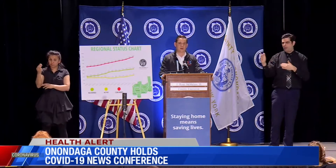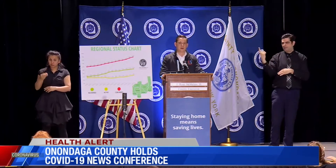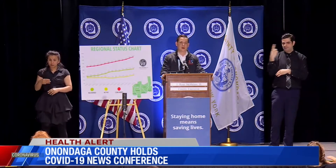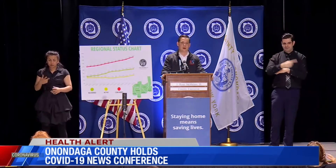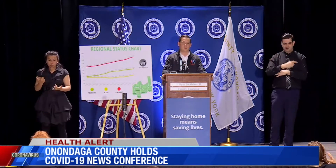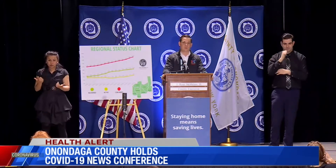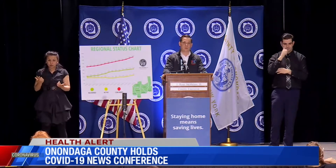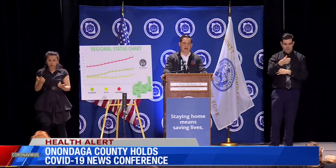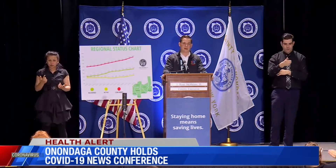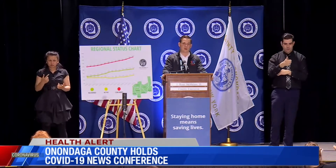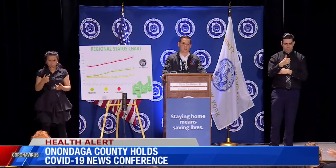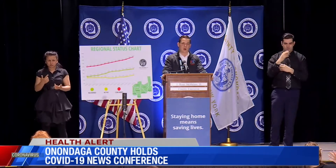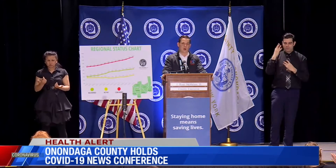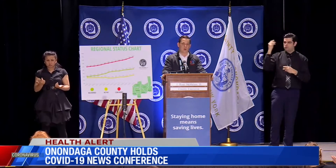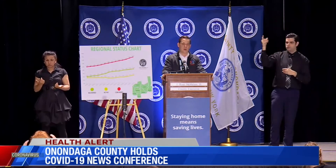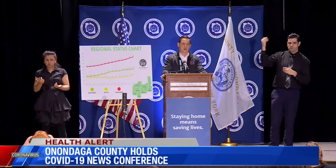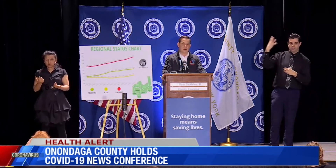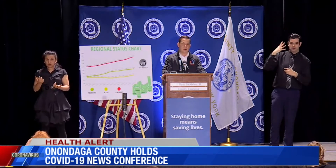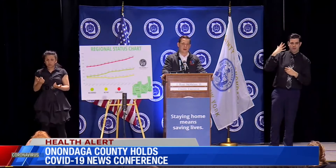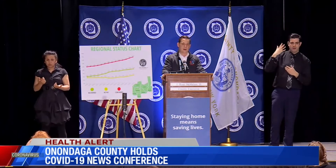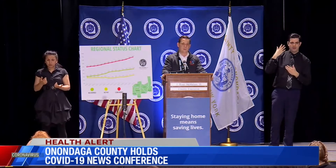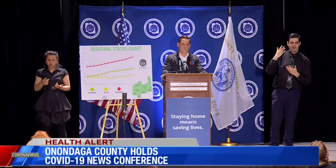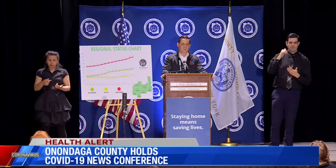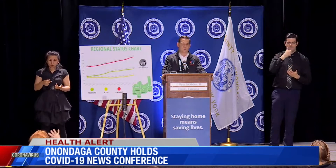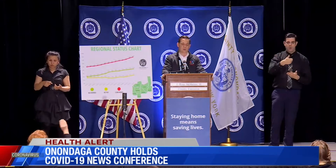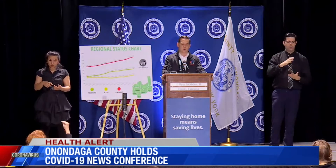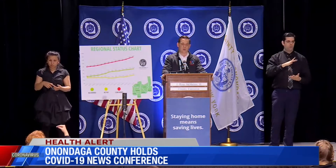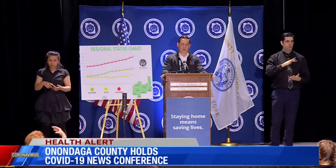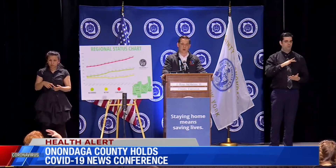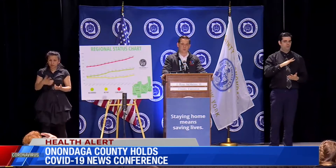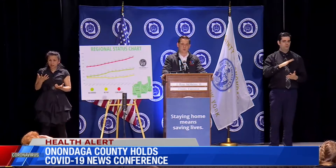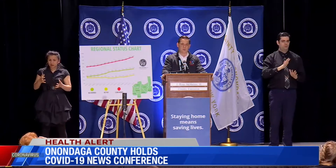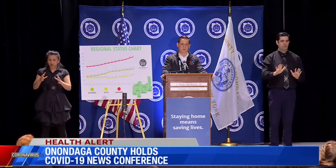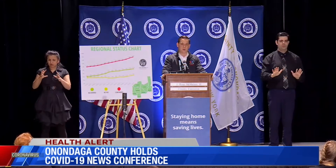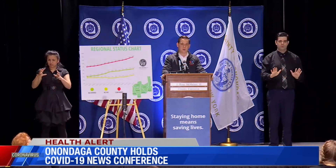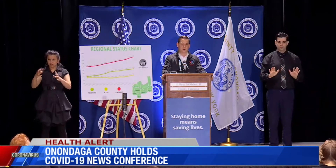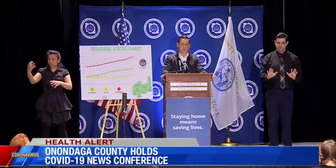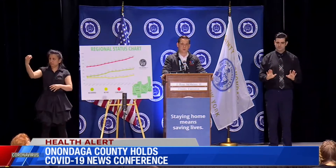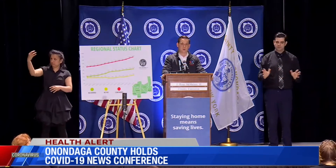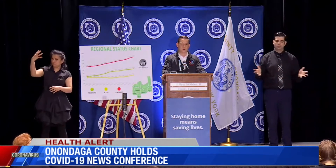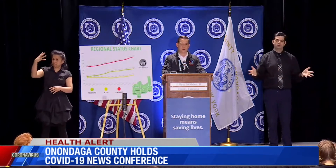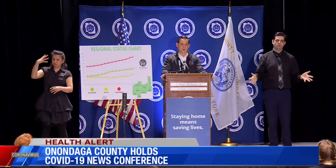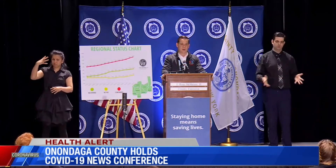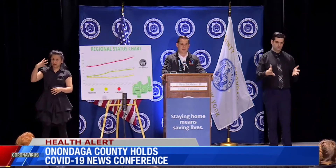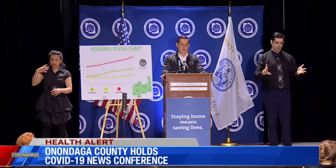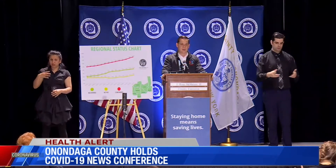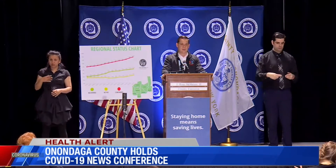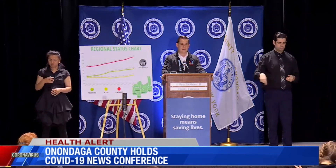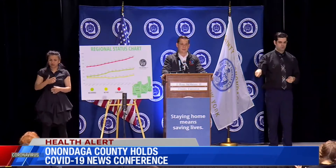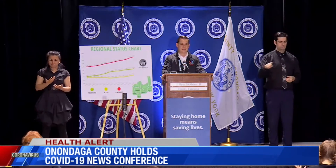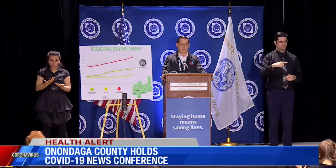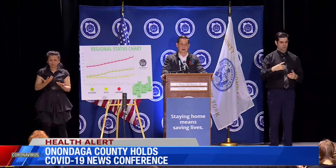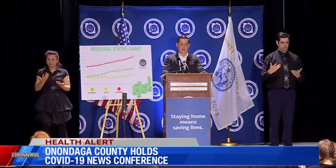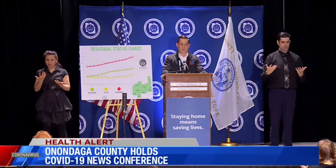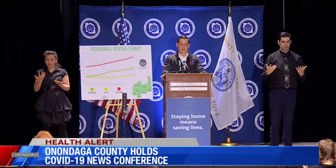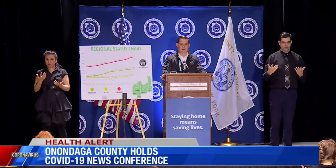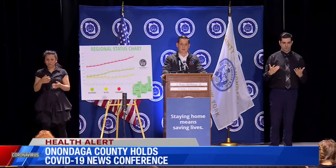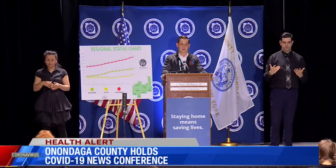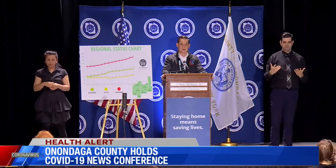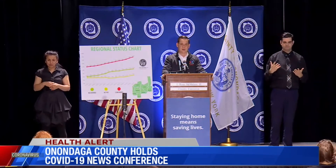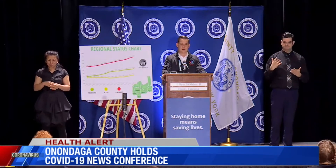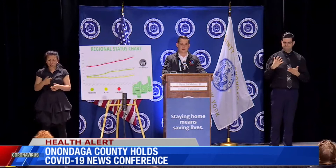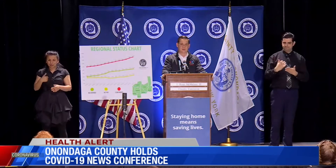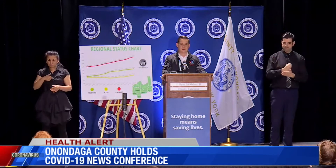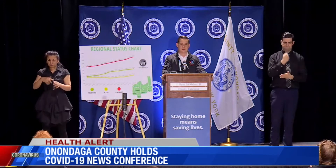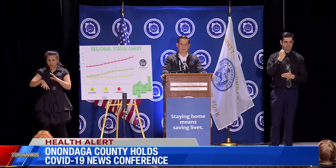sun. It will be back here tomorrow. Certainly, we encourage people to take advantage of